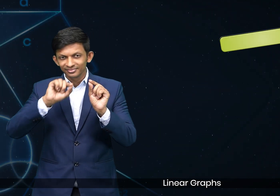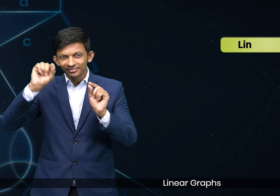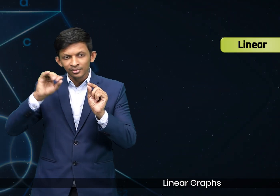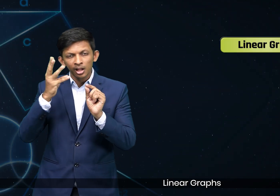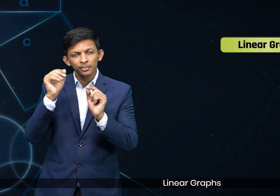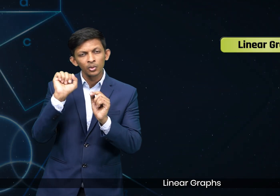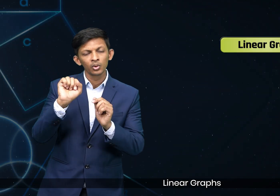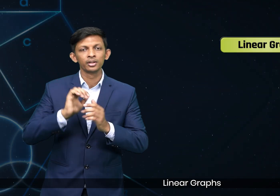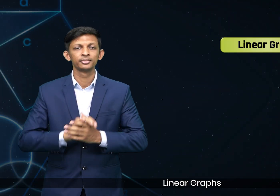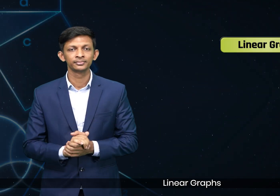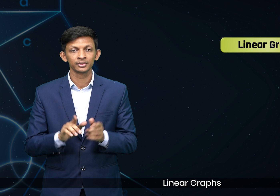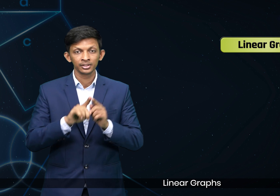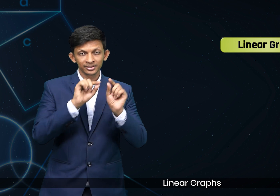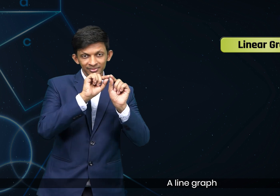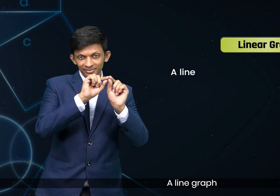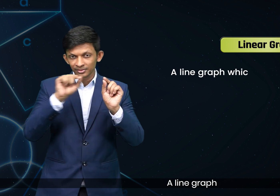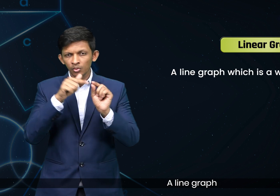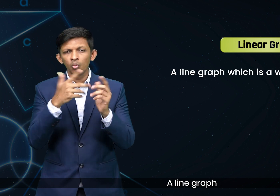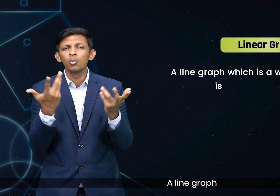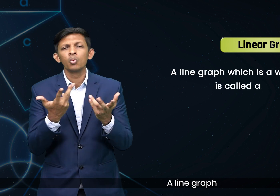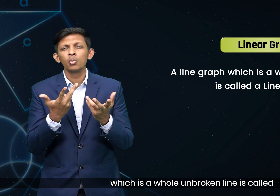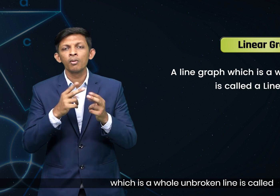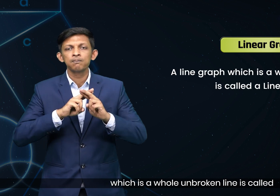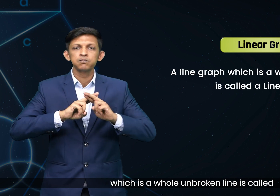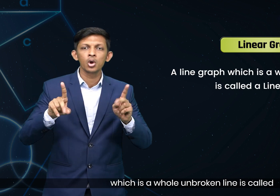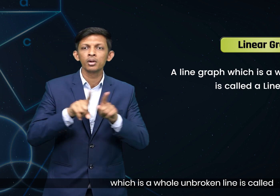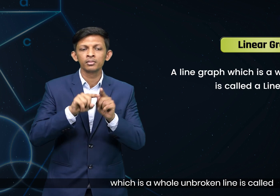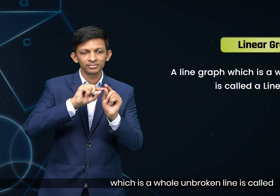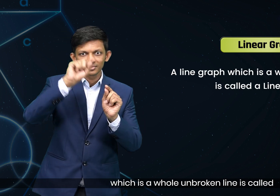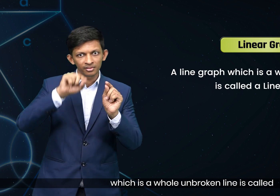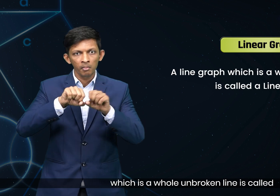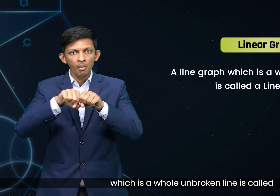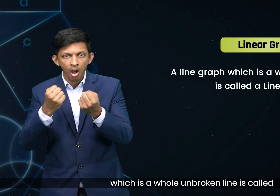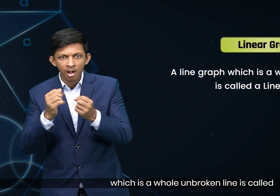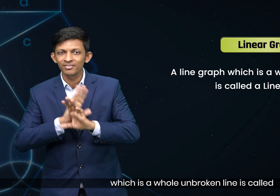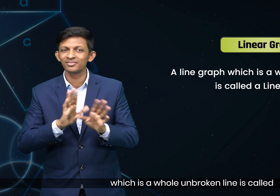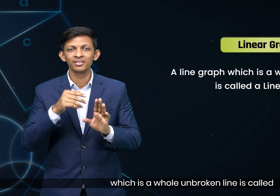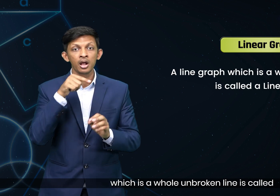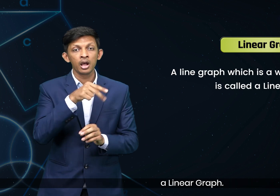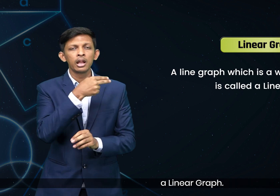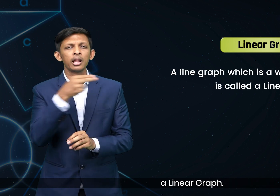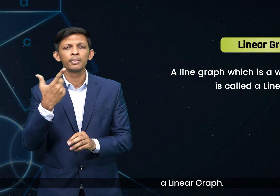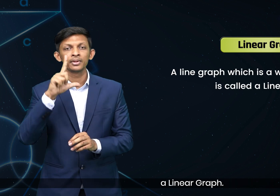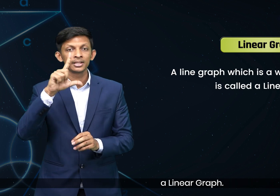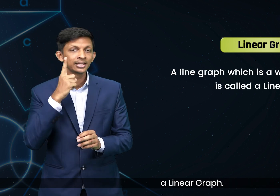Linear graph. A line graph, which is a whole unbroken line, is called a linear graph.